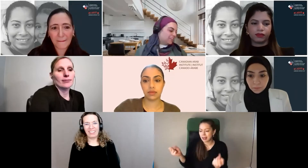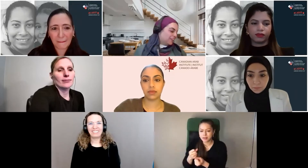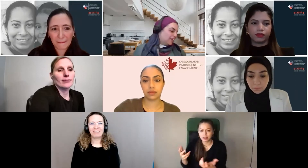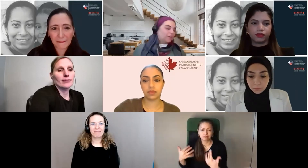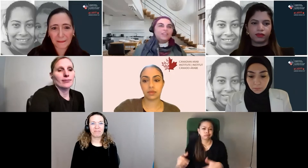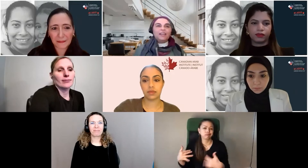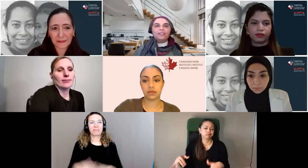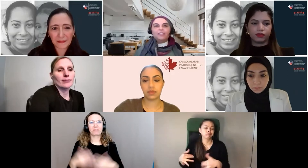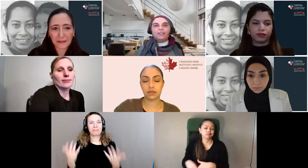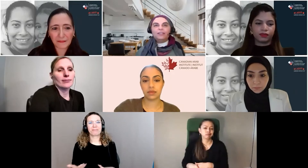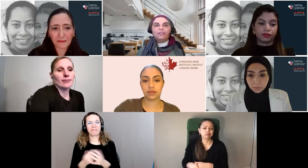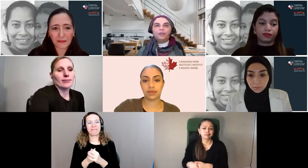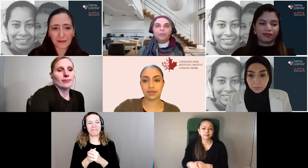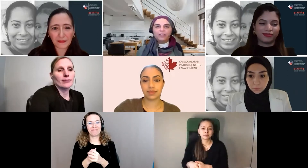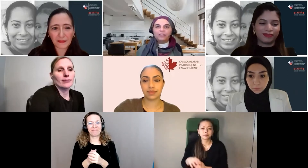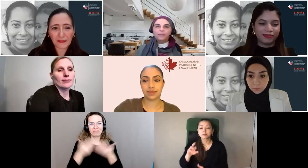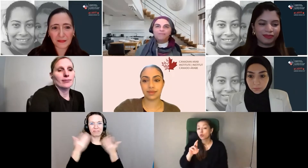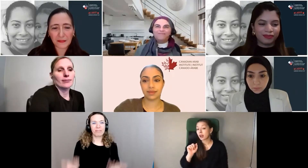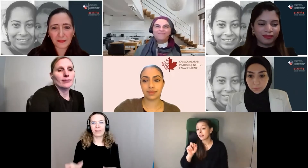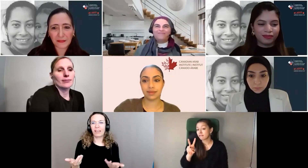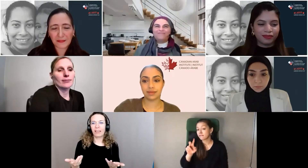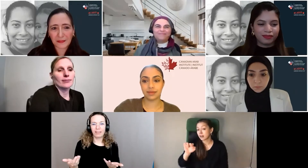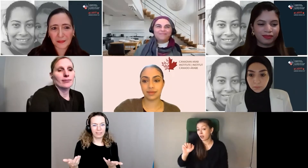there. Ravina, you're up next.